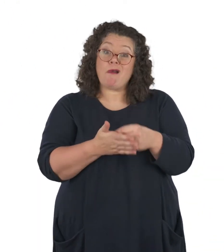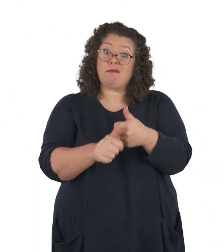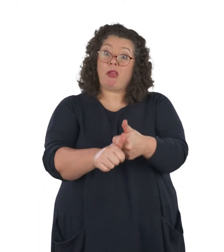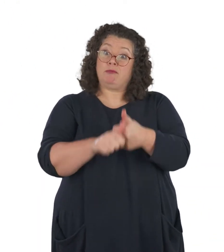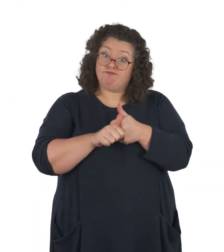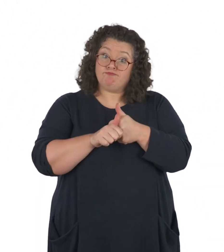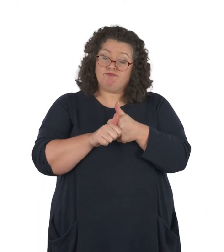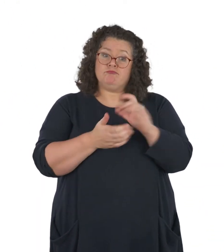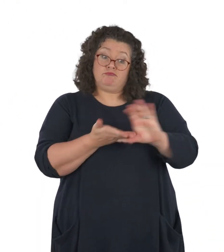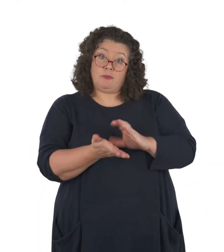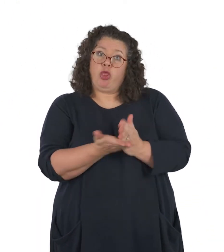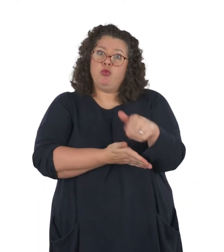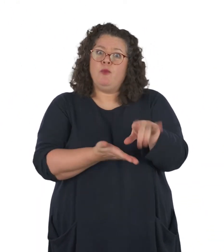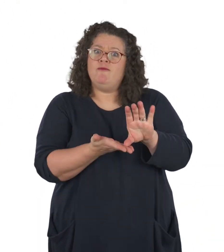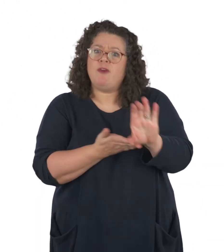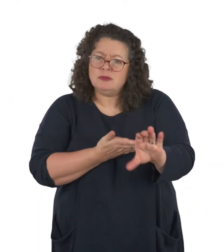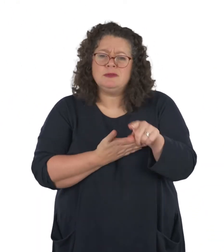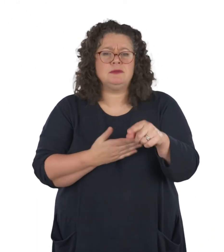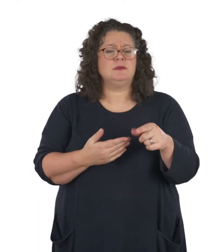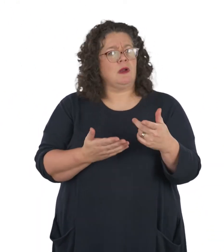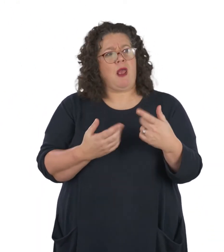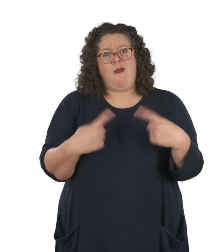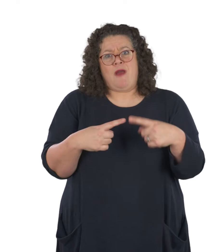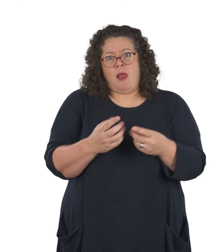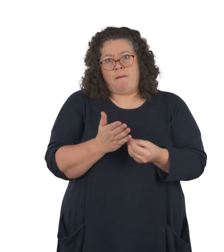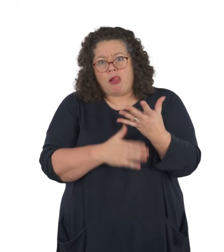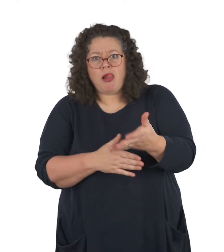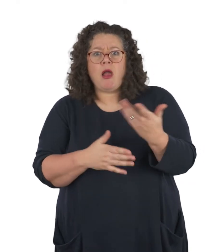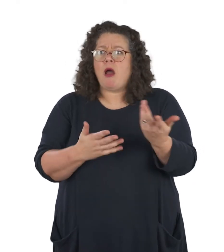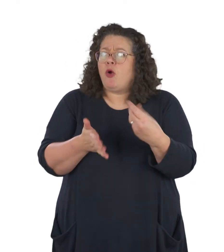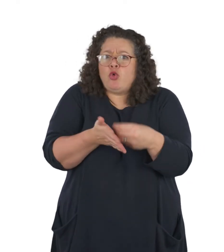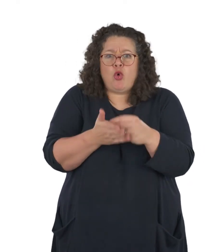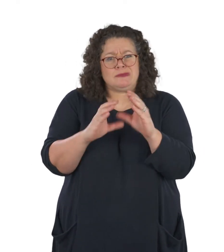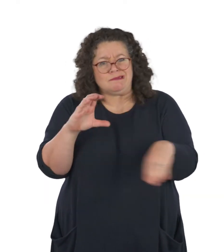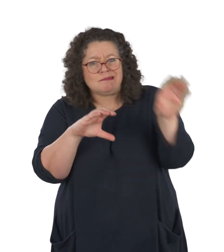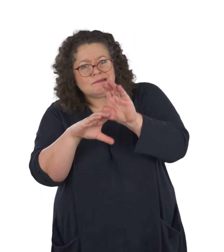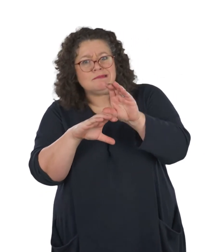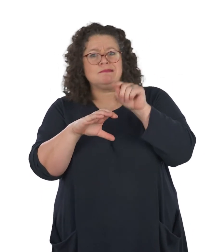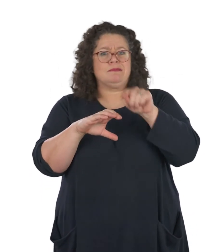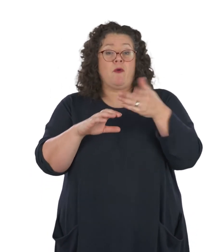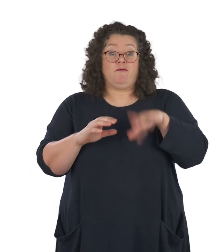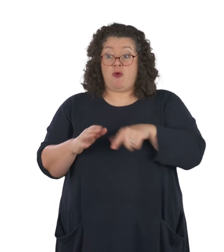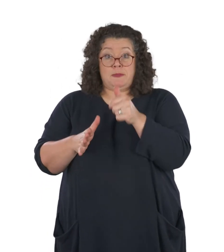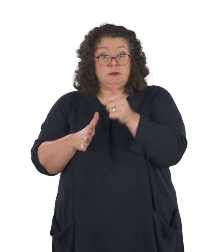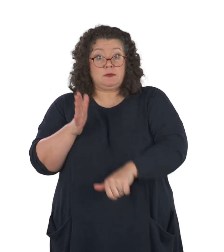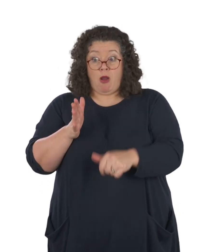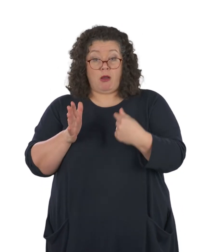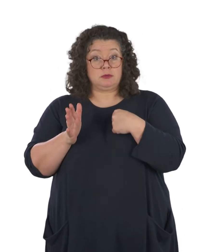The financial assistance awarded by the fund is available to meet costs incurred in the time period from the close of